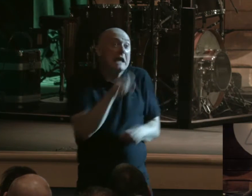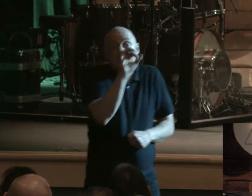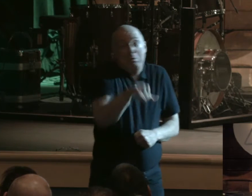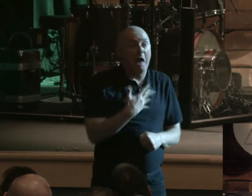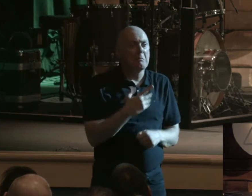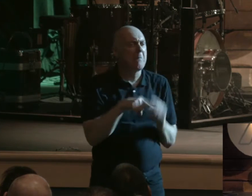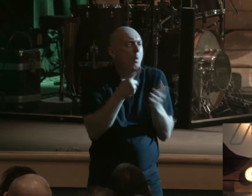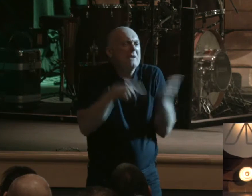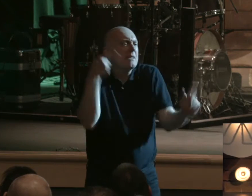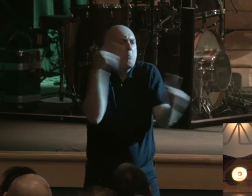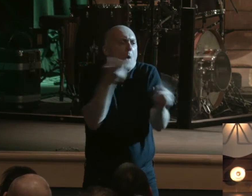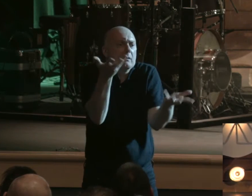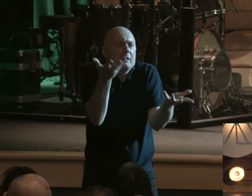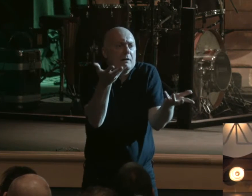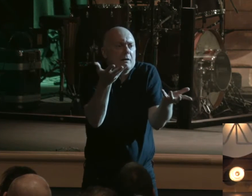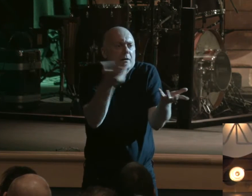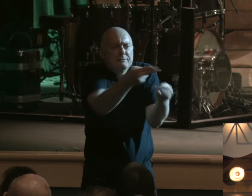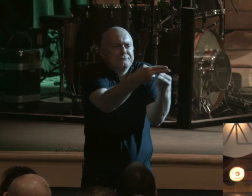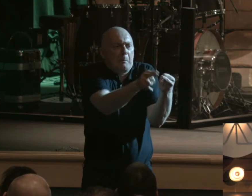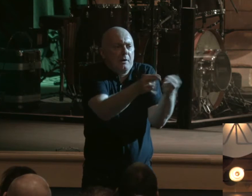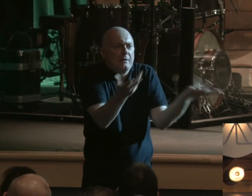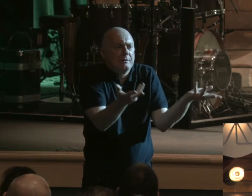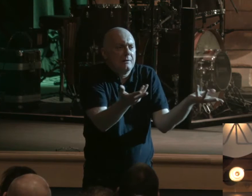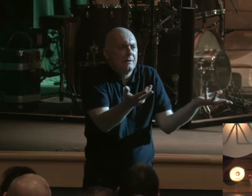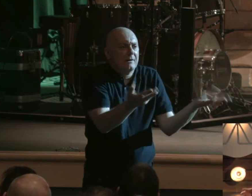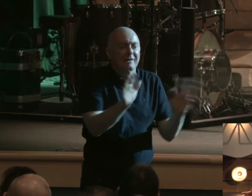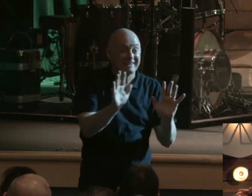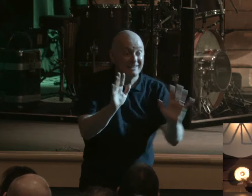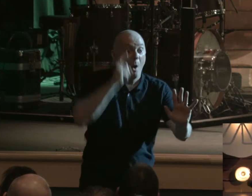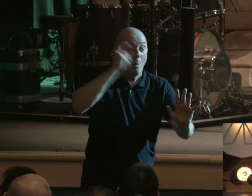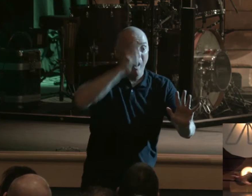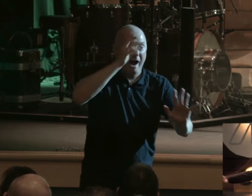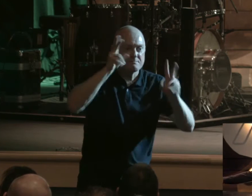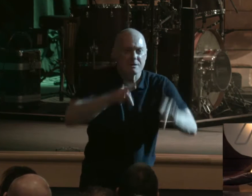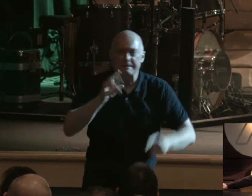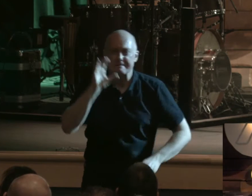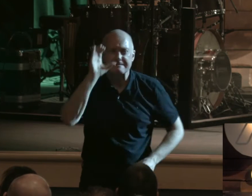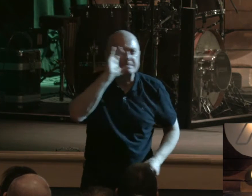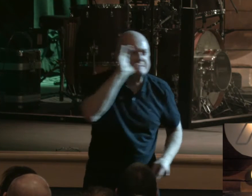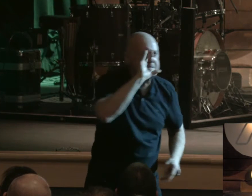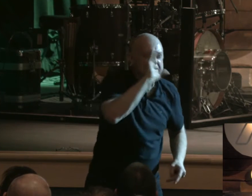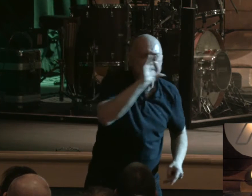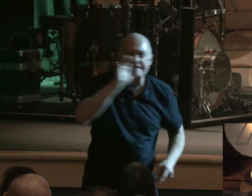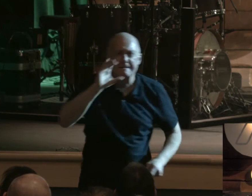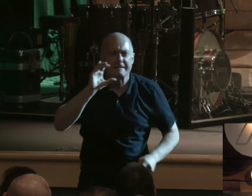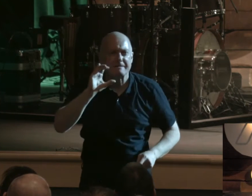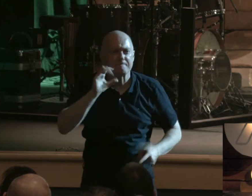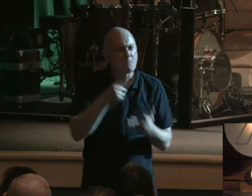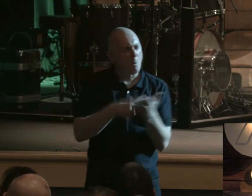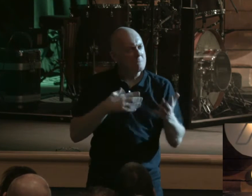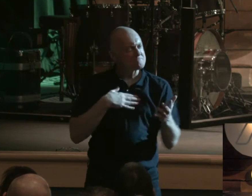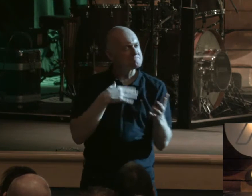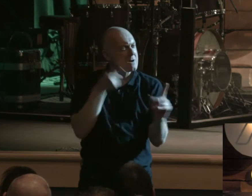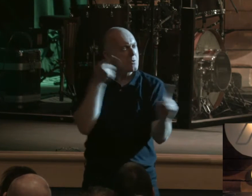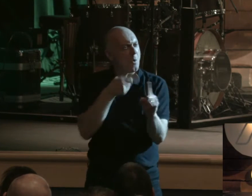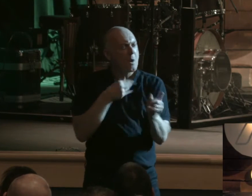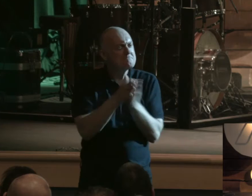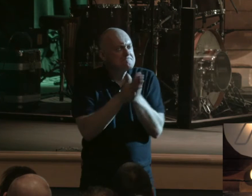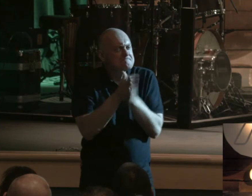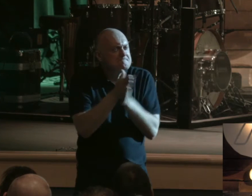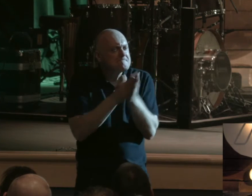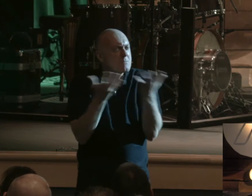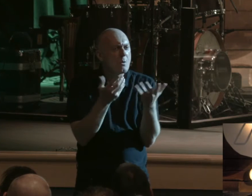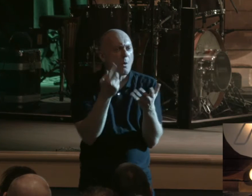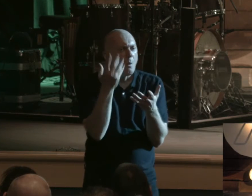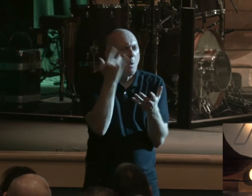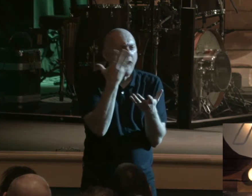there's no point. I can do this and Christ will be honored. The wise person is looking through life. What do I desire? What is my ambition? Why